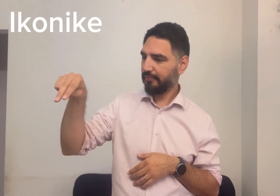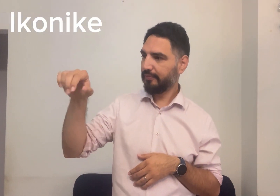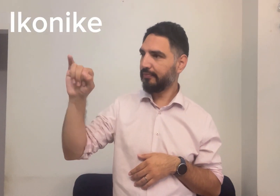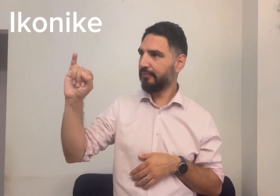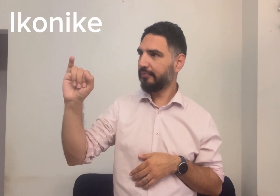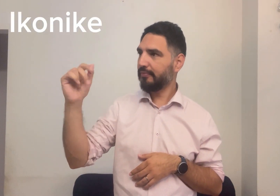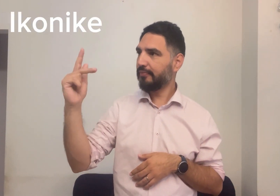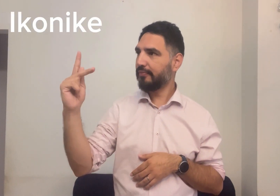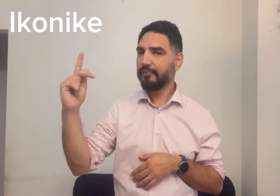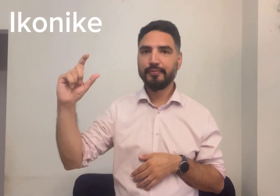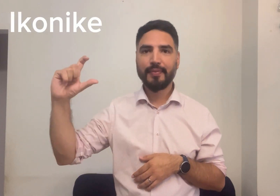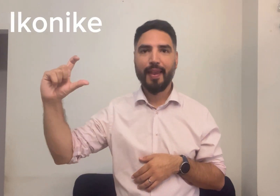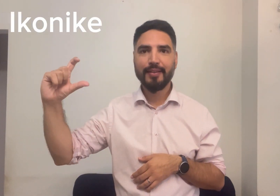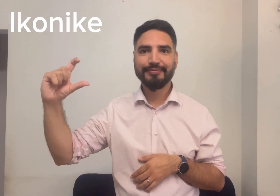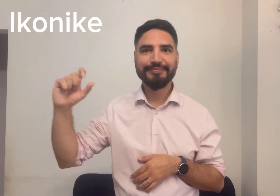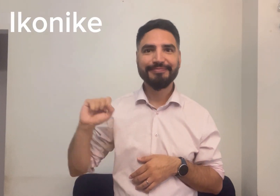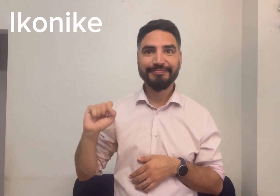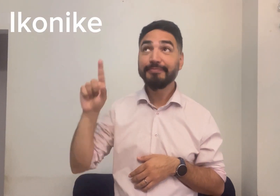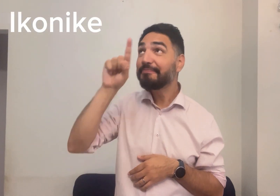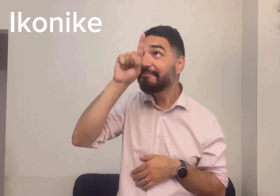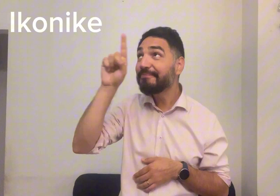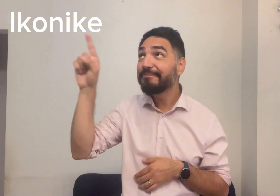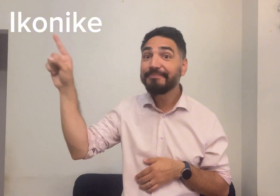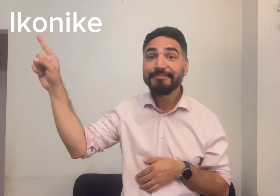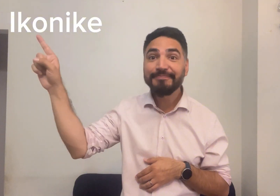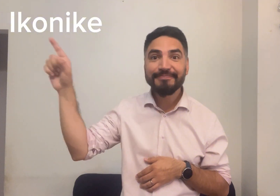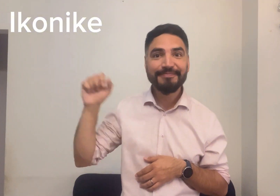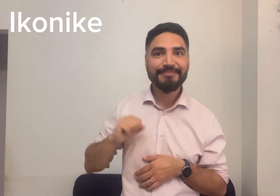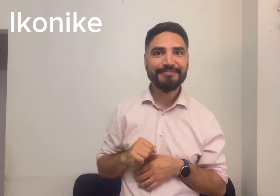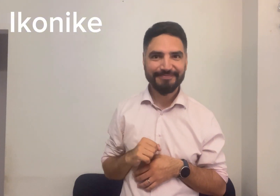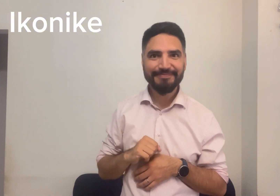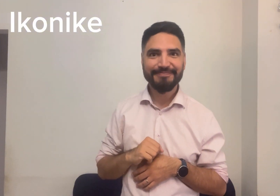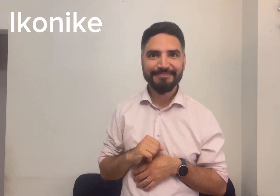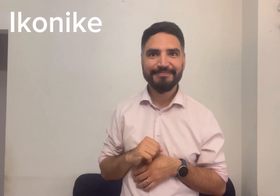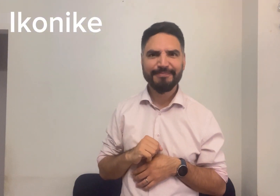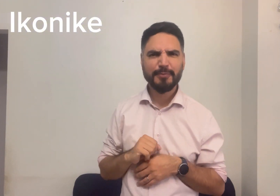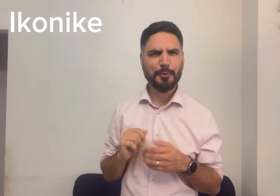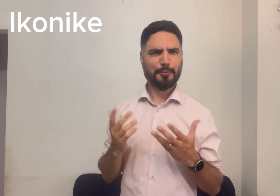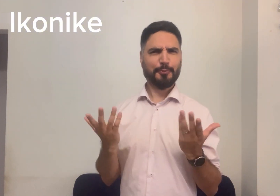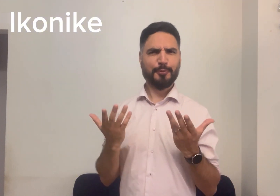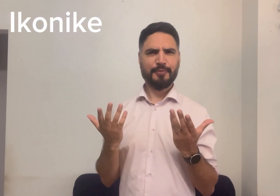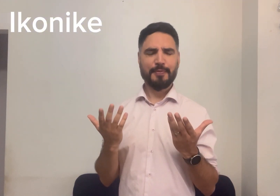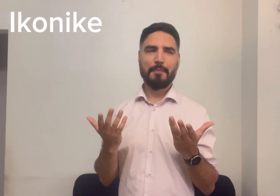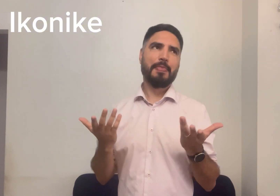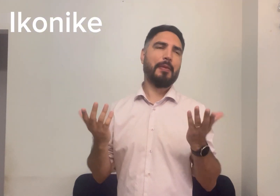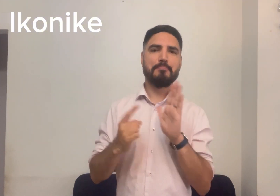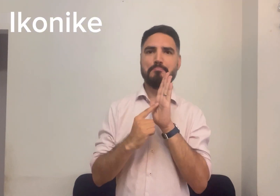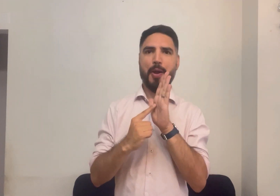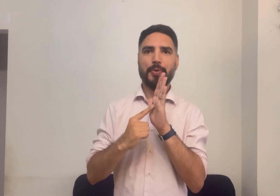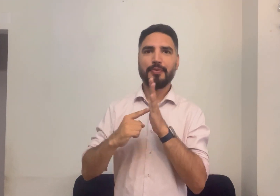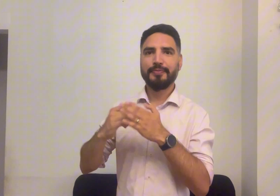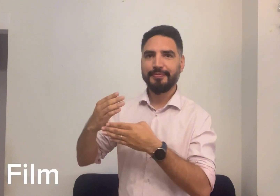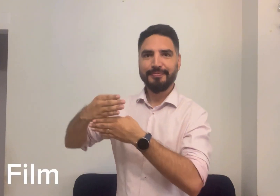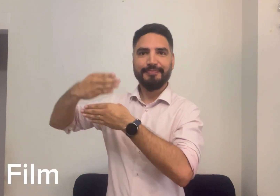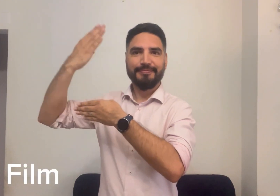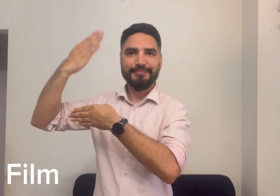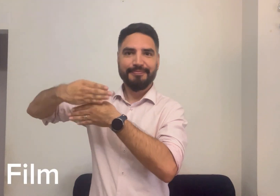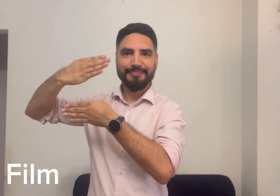an iconic sign, as shown here on the screen. What do we mean by an iconic sign? For example, the sign for